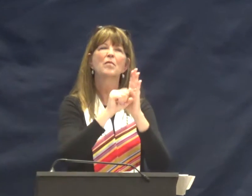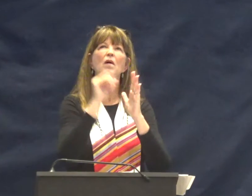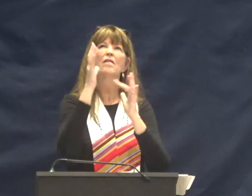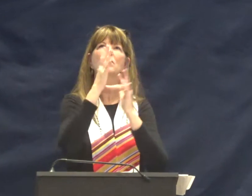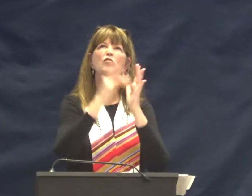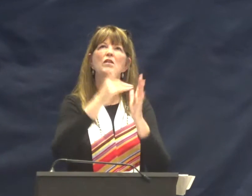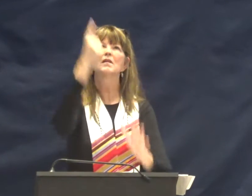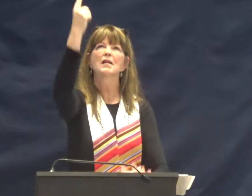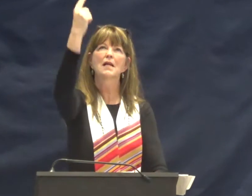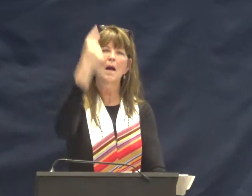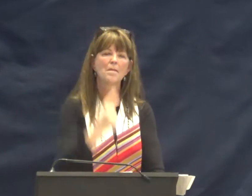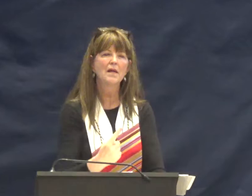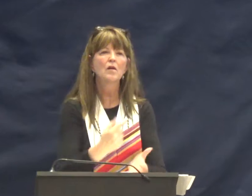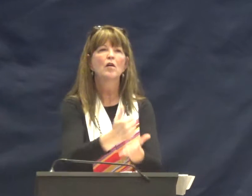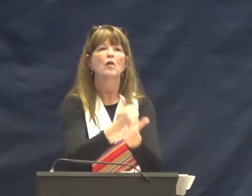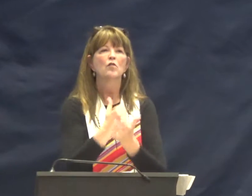up. So I think